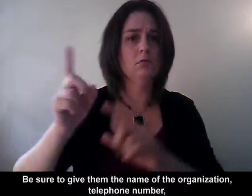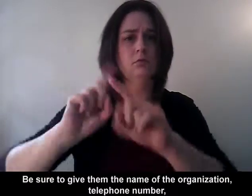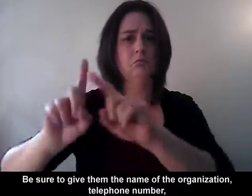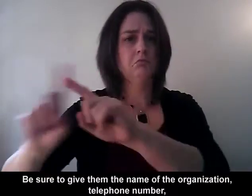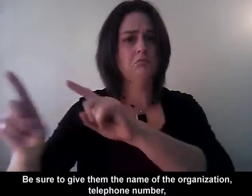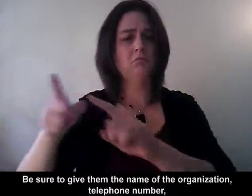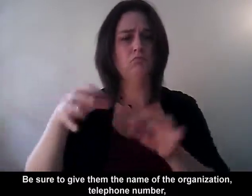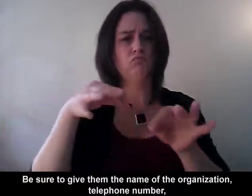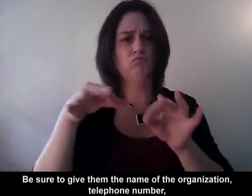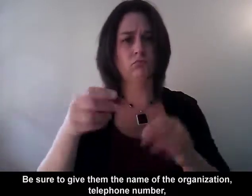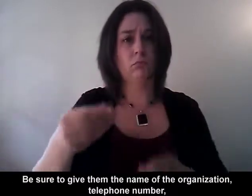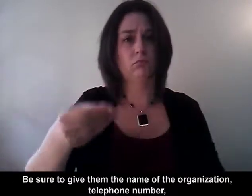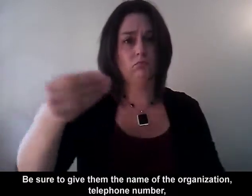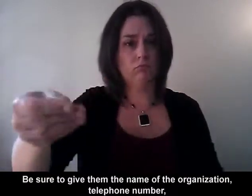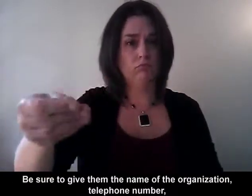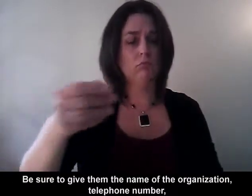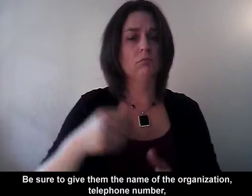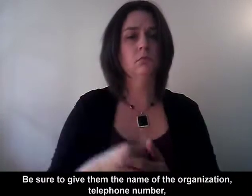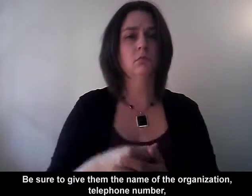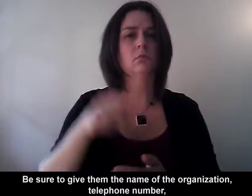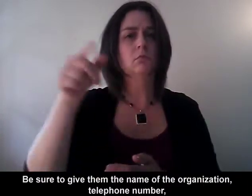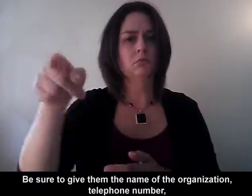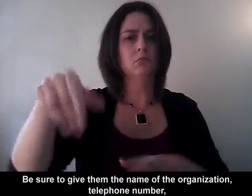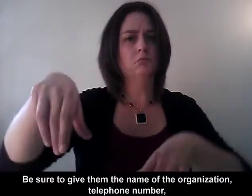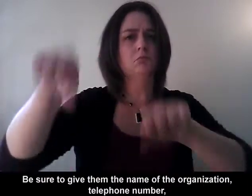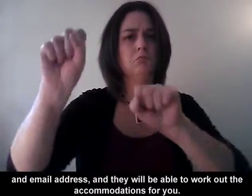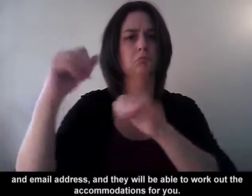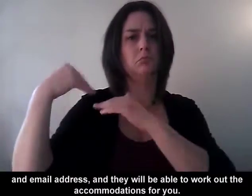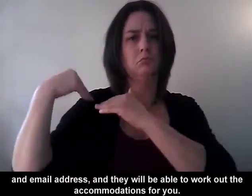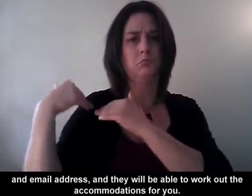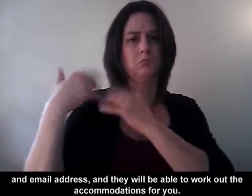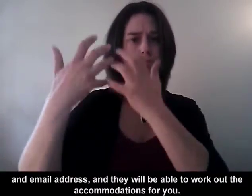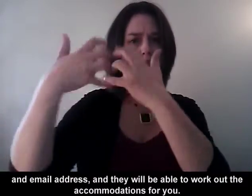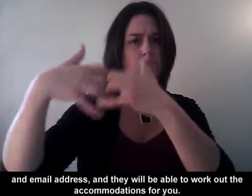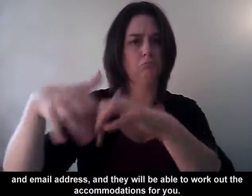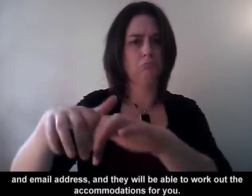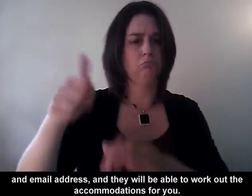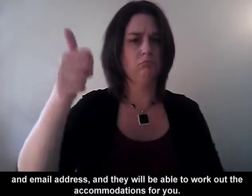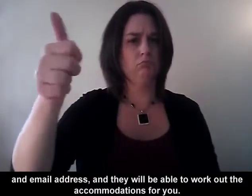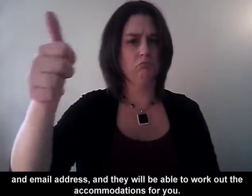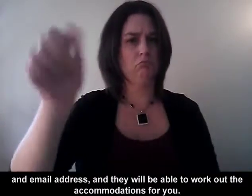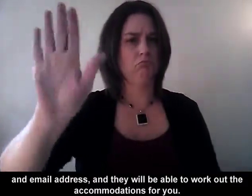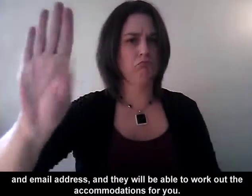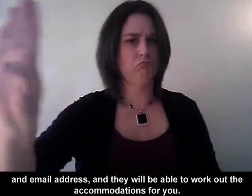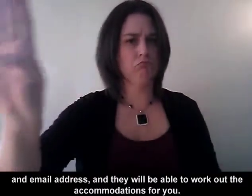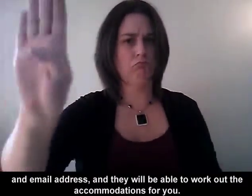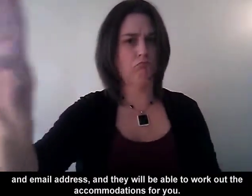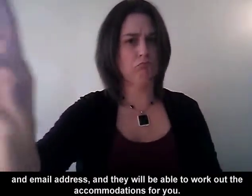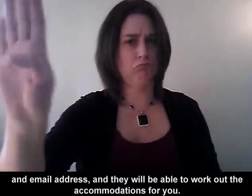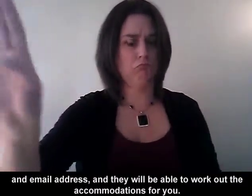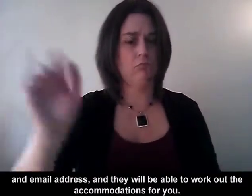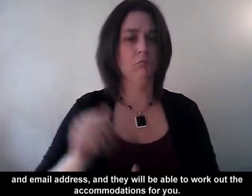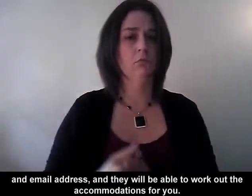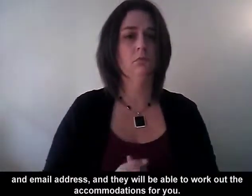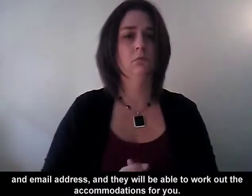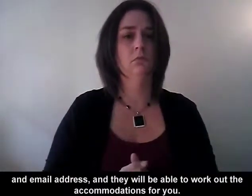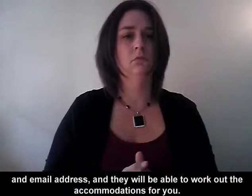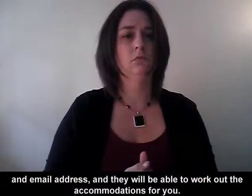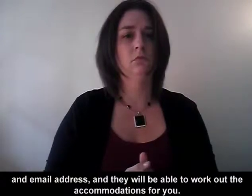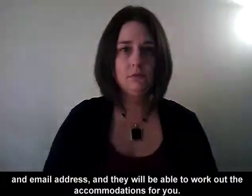Be sure to give them the name of the organization, telephone number, and email address, and they will be able to work out the accommodations